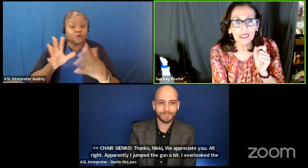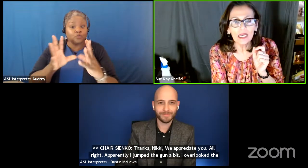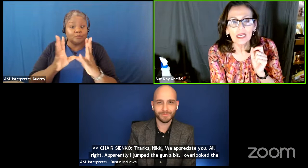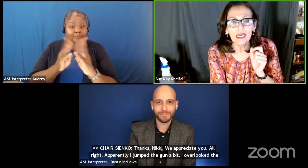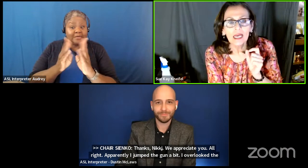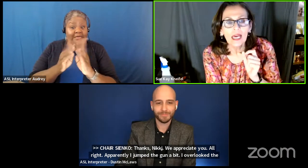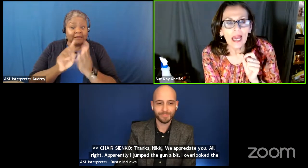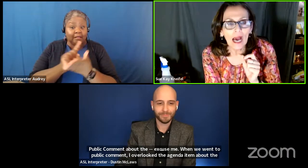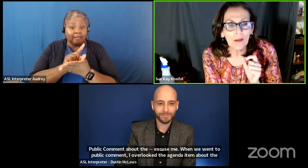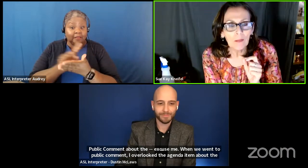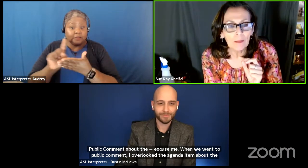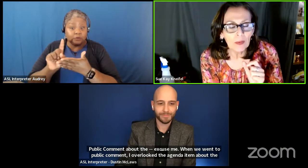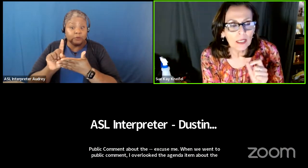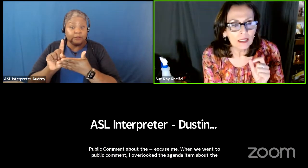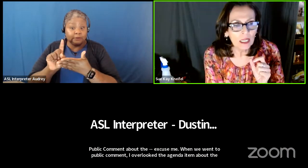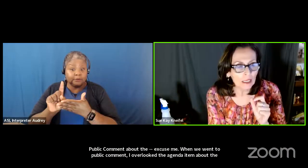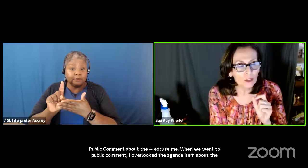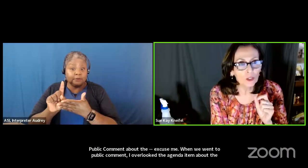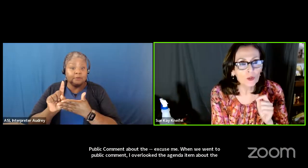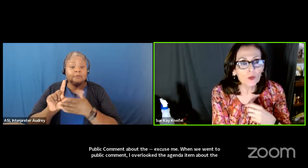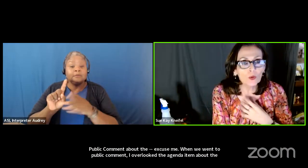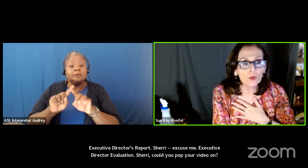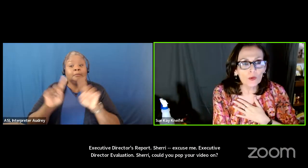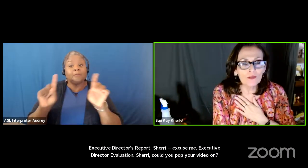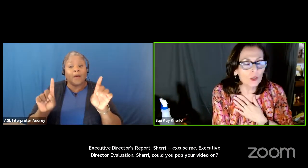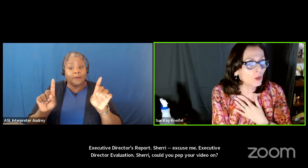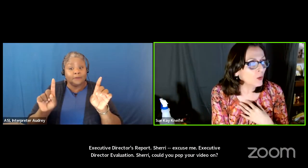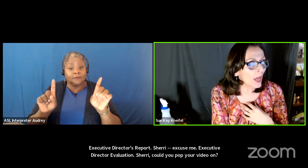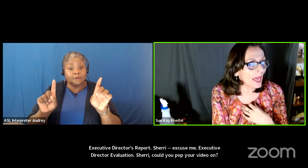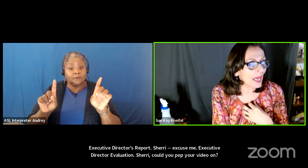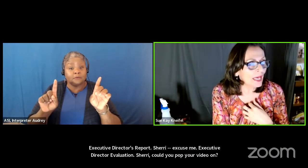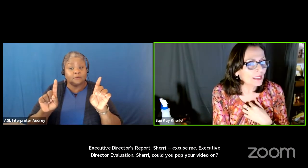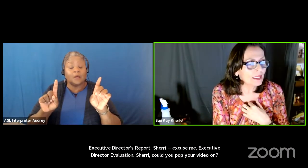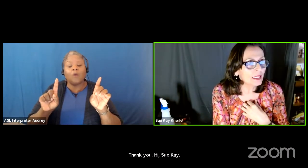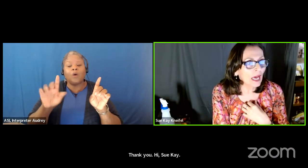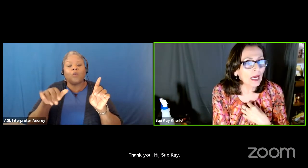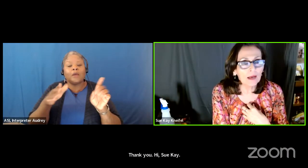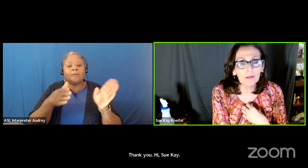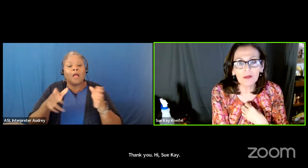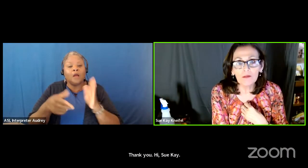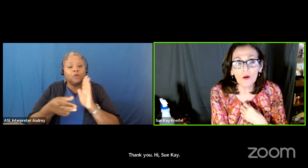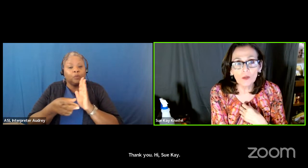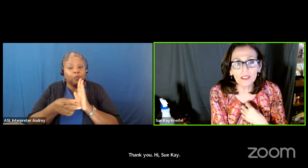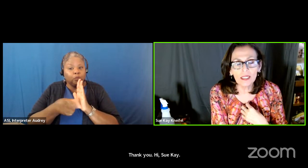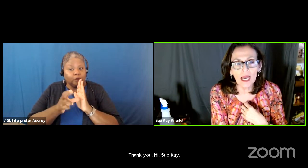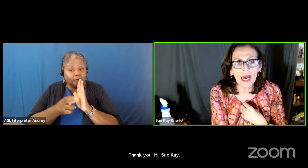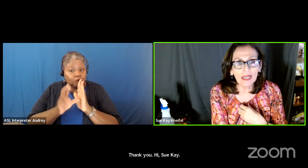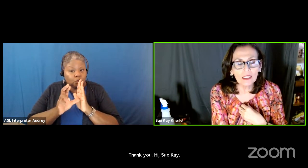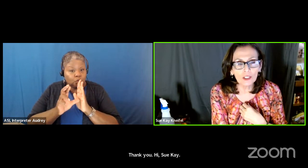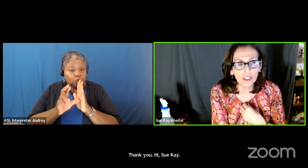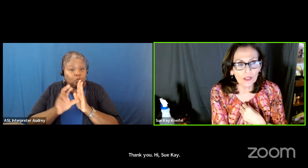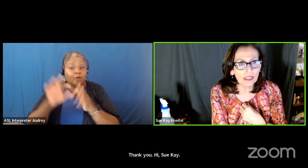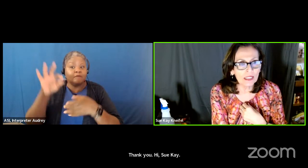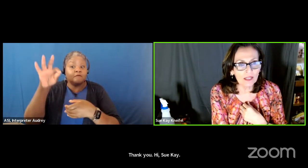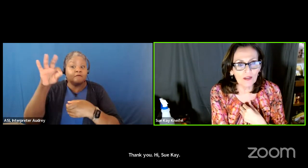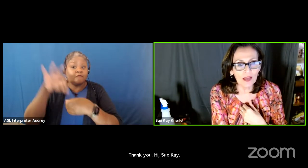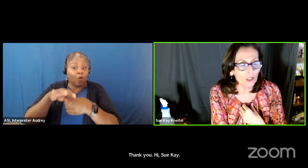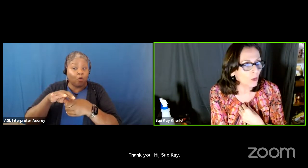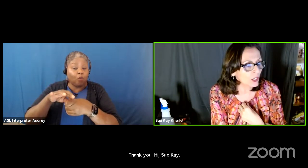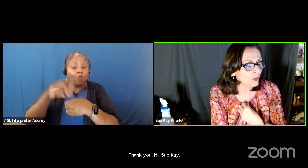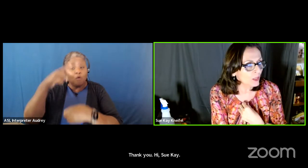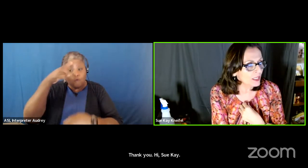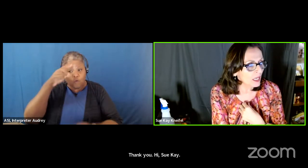week, but to review and vote on